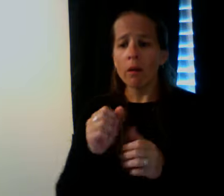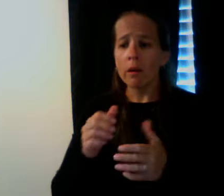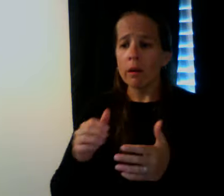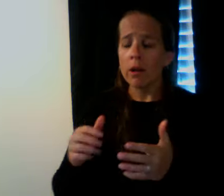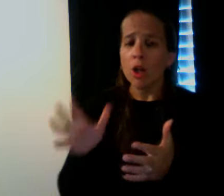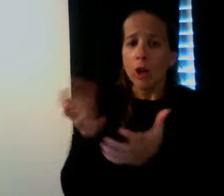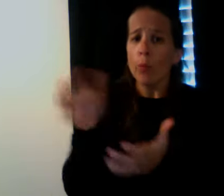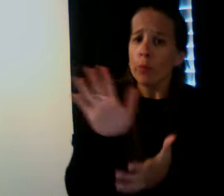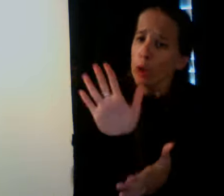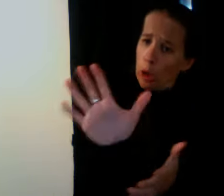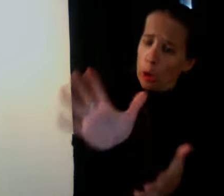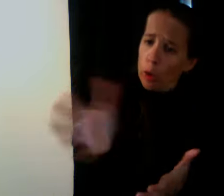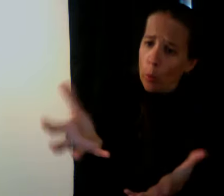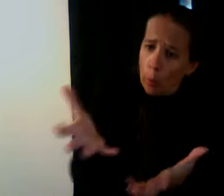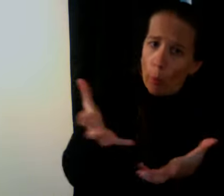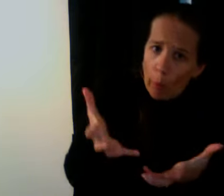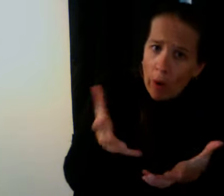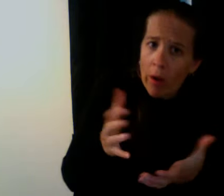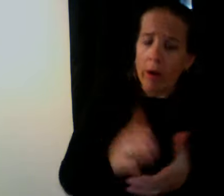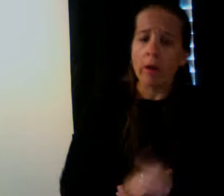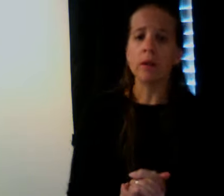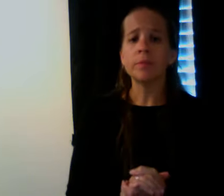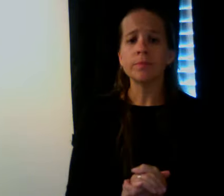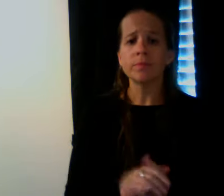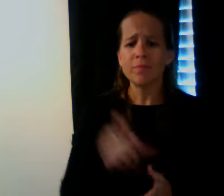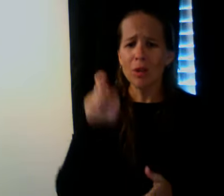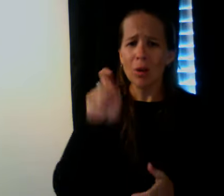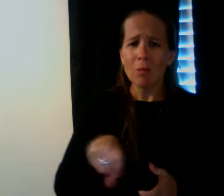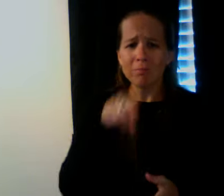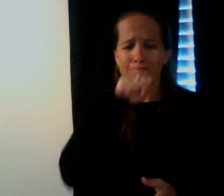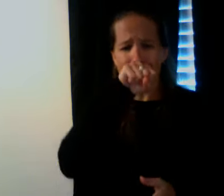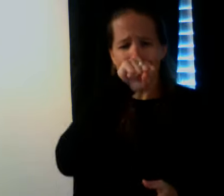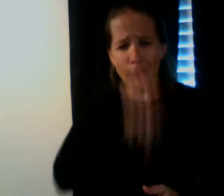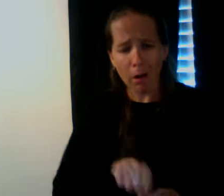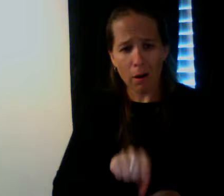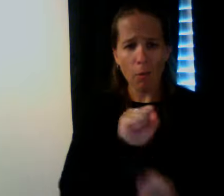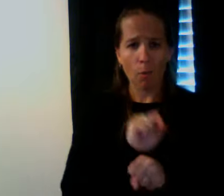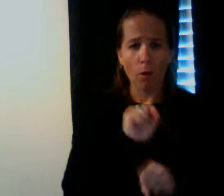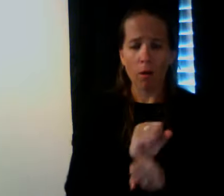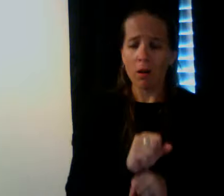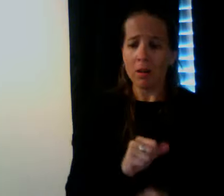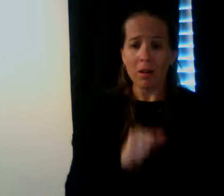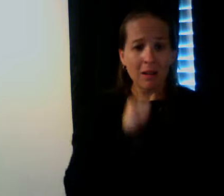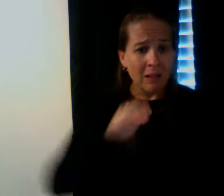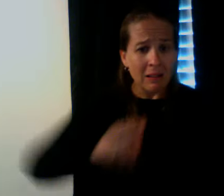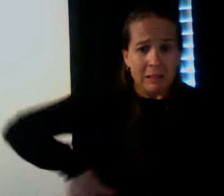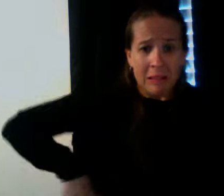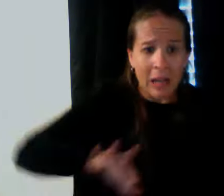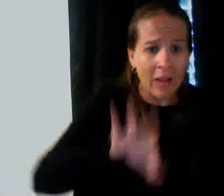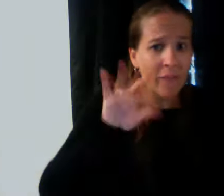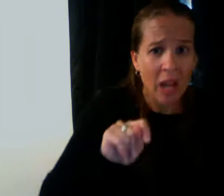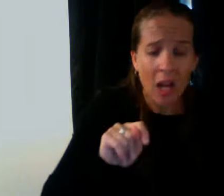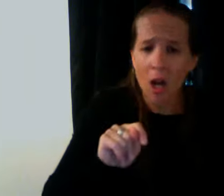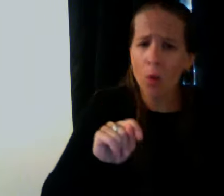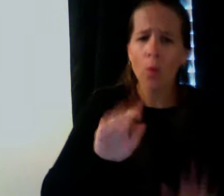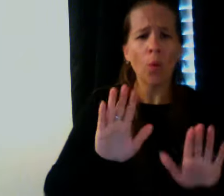work is to love what you do. If you haven't found it yet, keep looking and don't settle. As with all